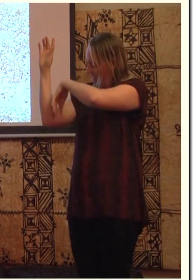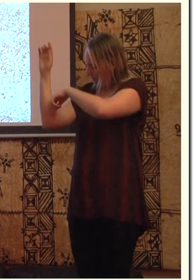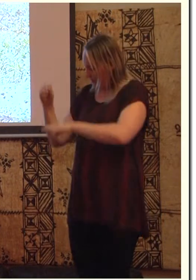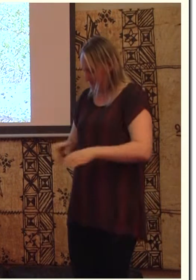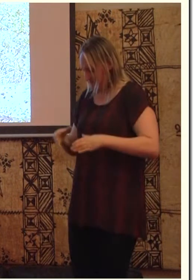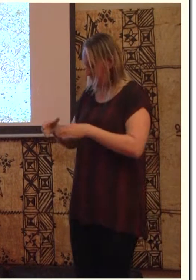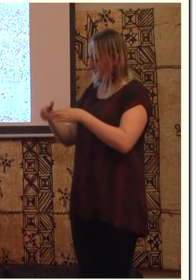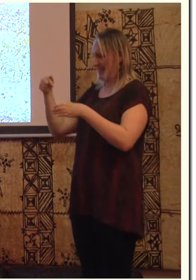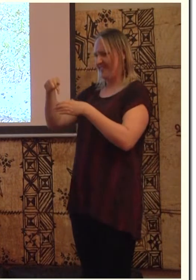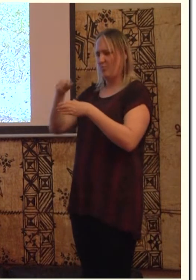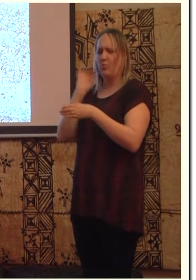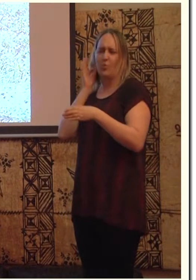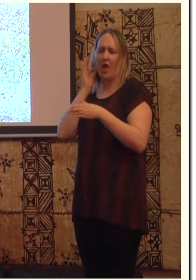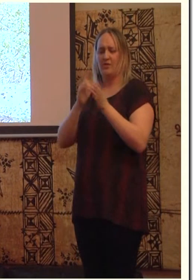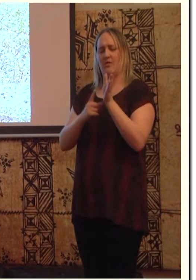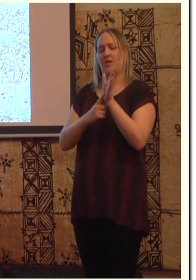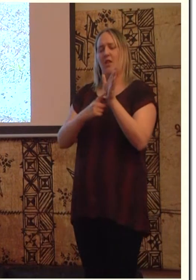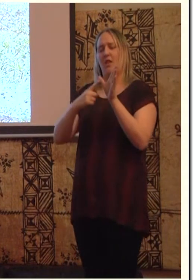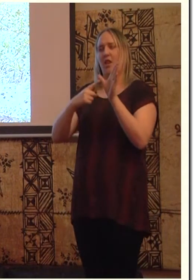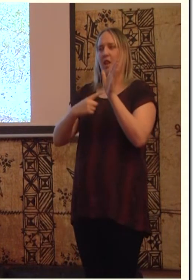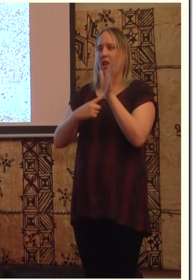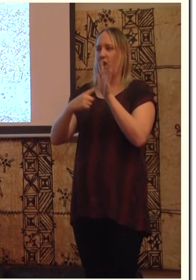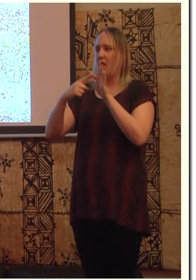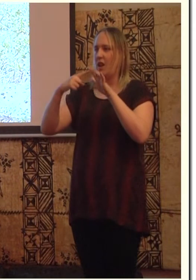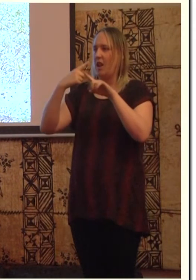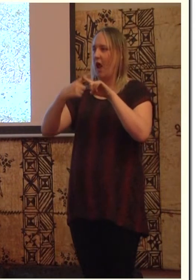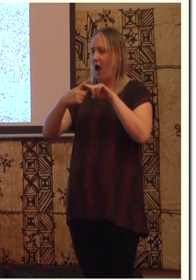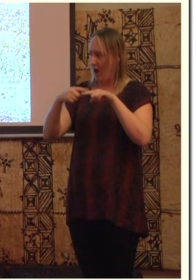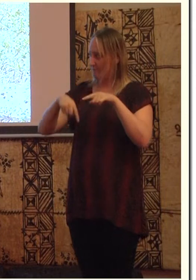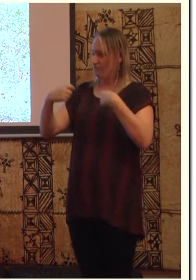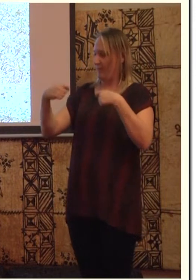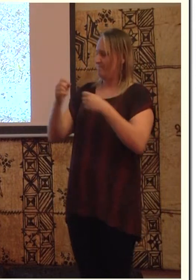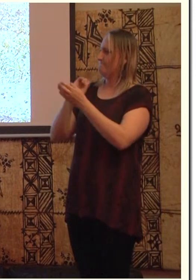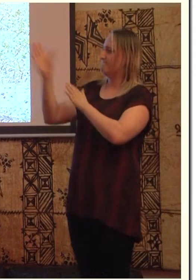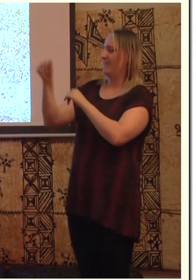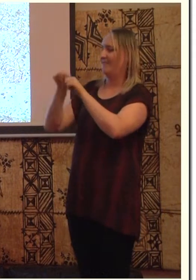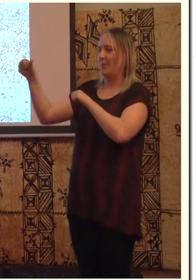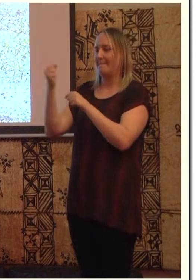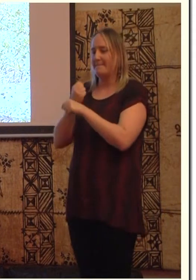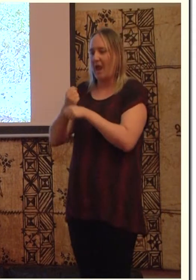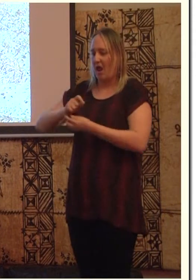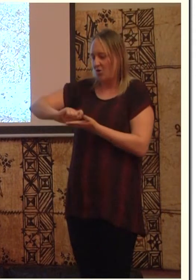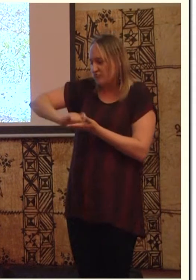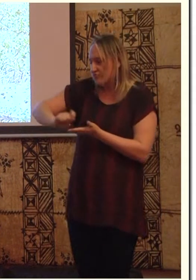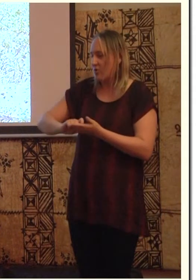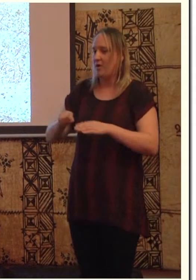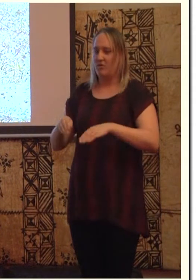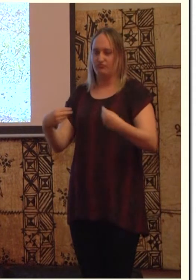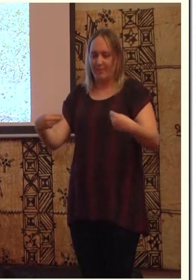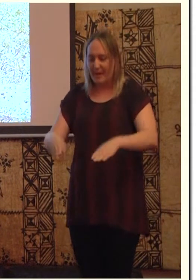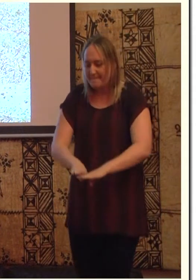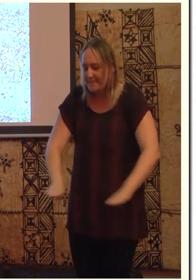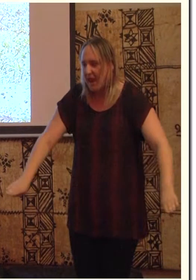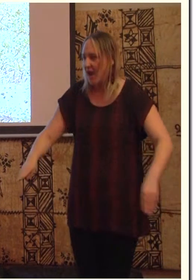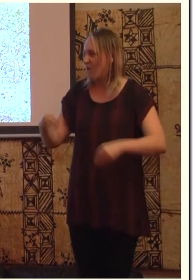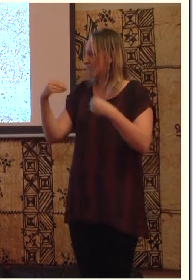slice through the bark of the tree and a white liquid comes out, which is latex, and that's how